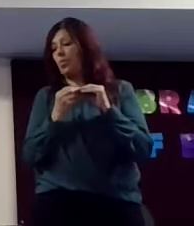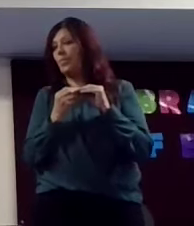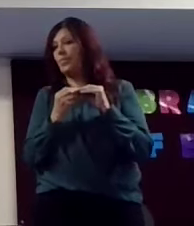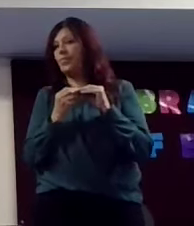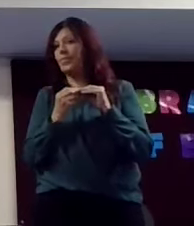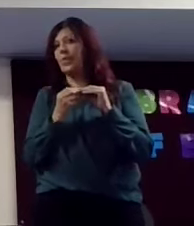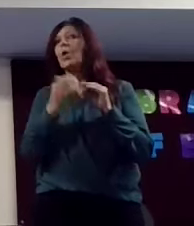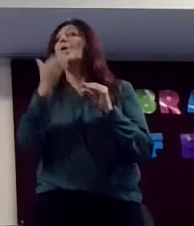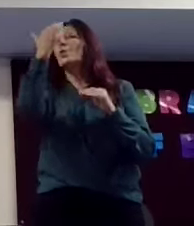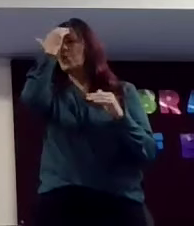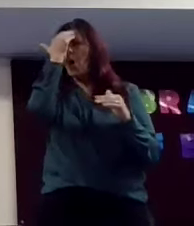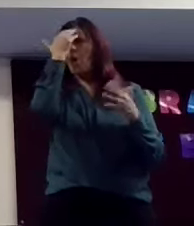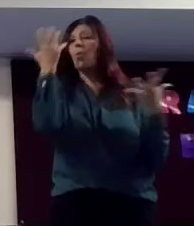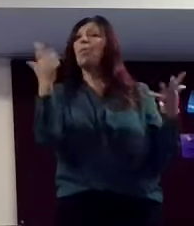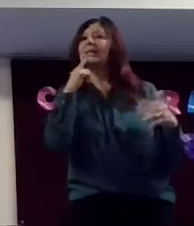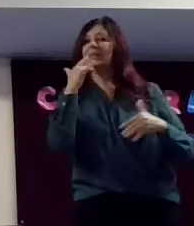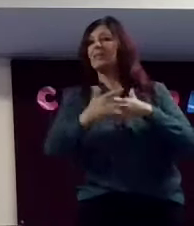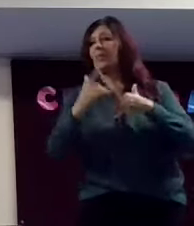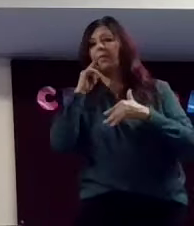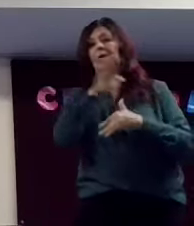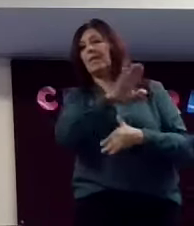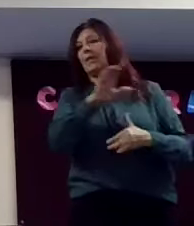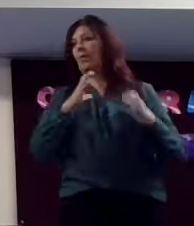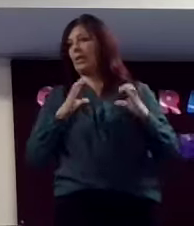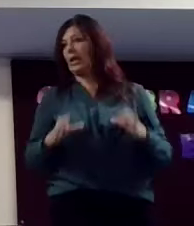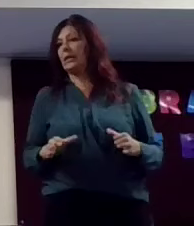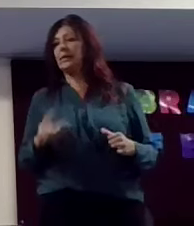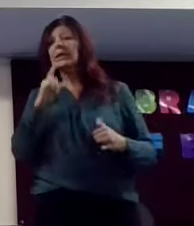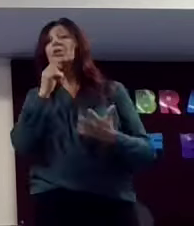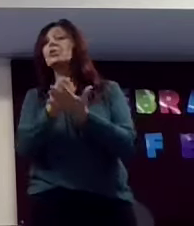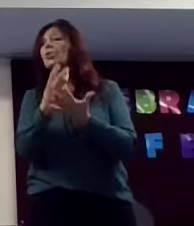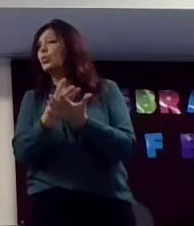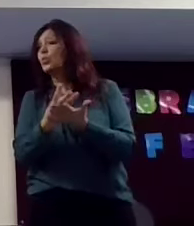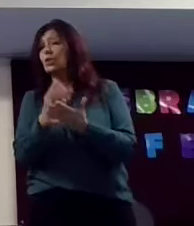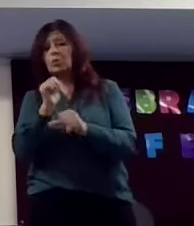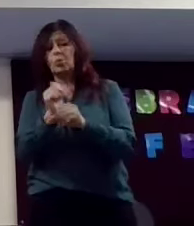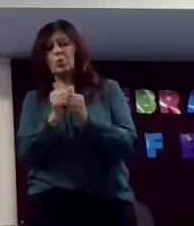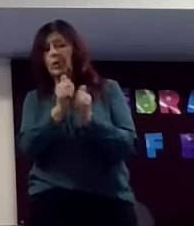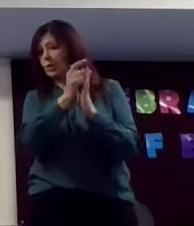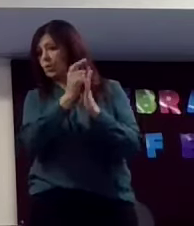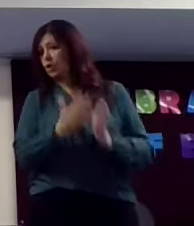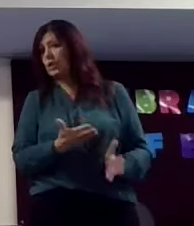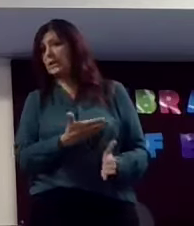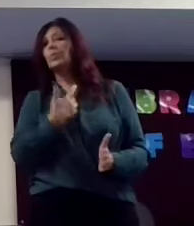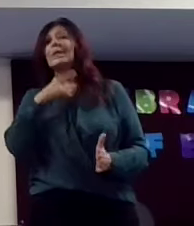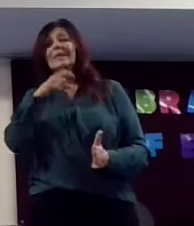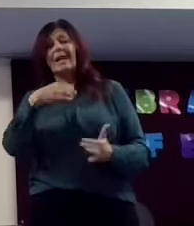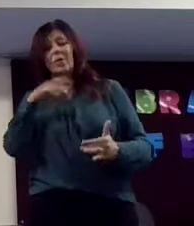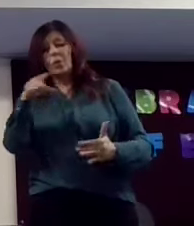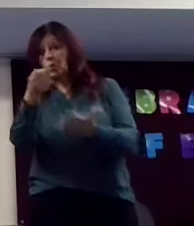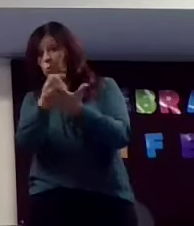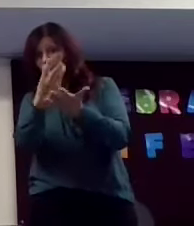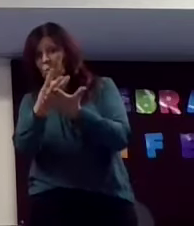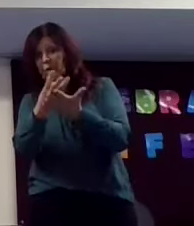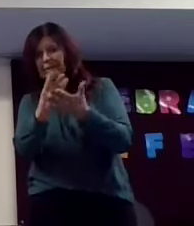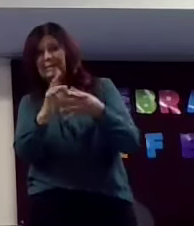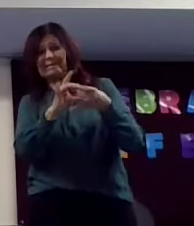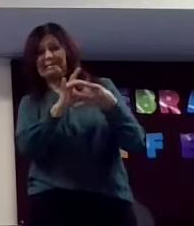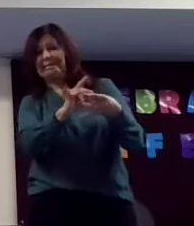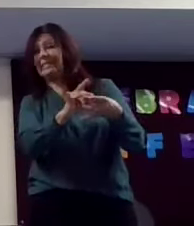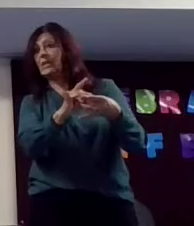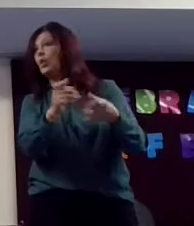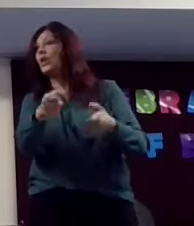know more readily what services are available for their clients. There are social workers that work with those attorneys, and we need to have those social workers attached to